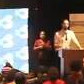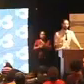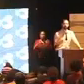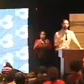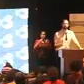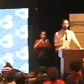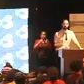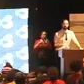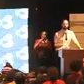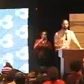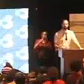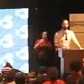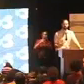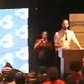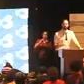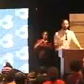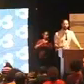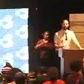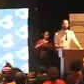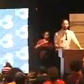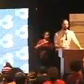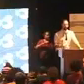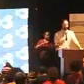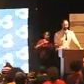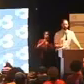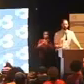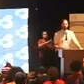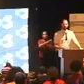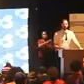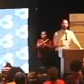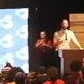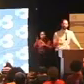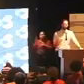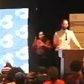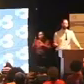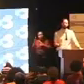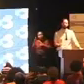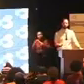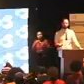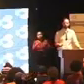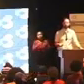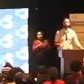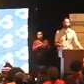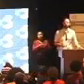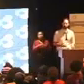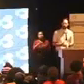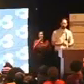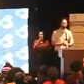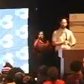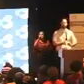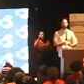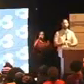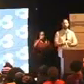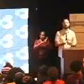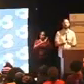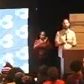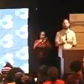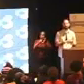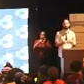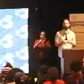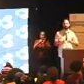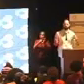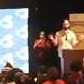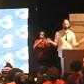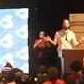AWS, for those who don't know, are the world's largest by a substantial margin cloud provider. One of the most secure